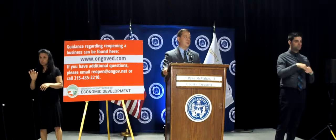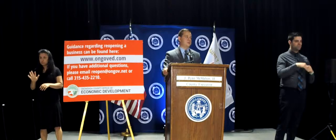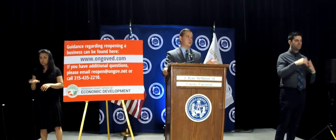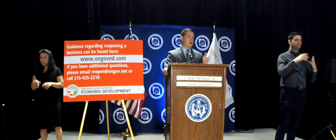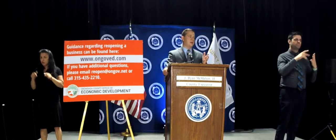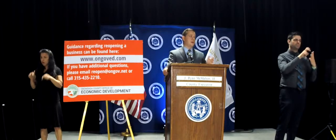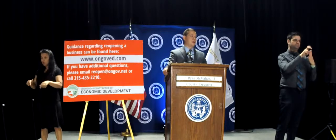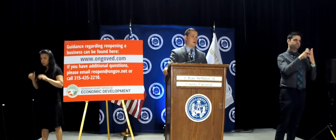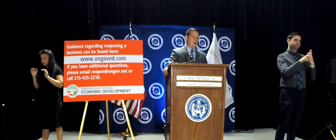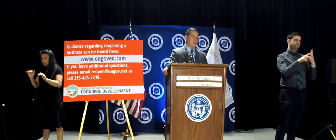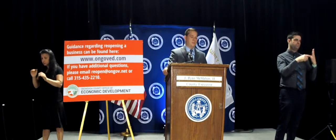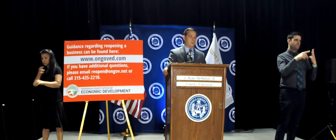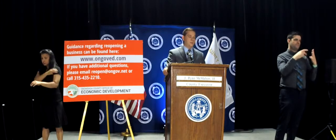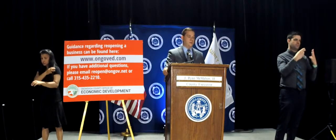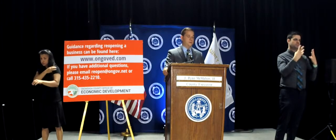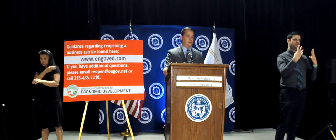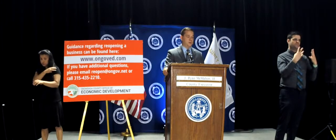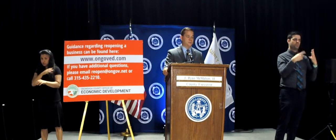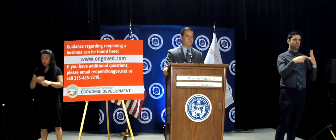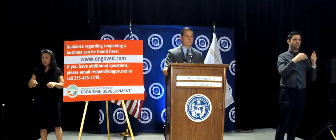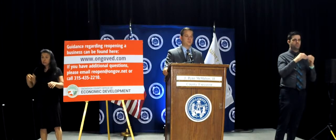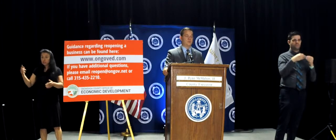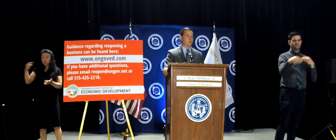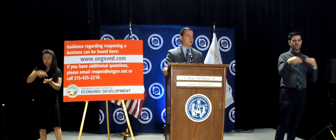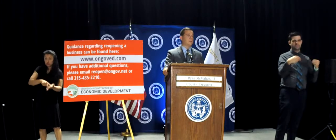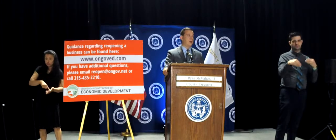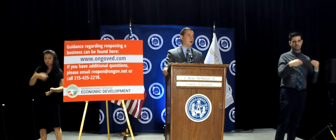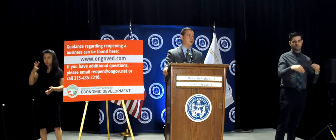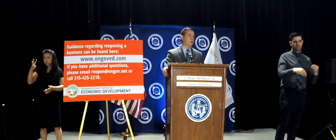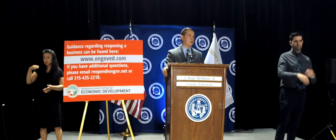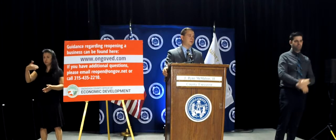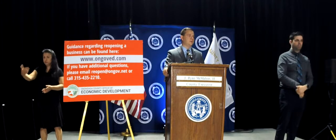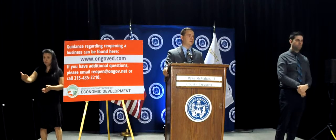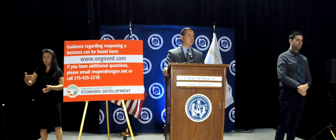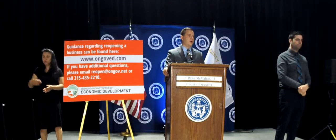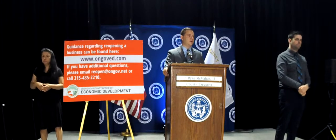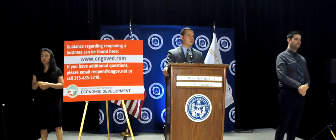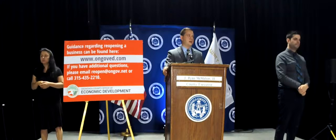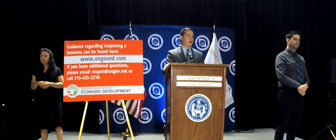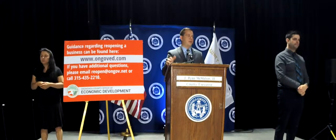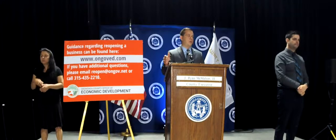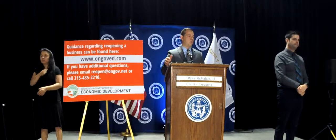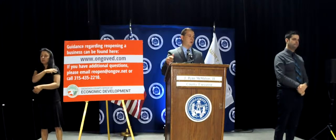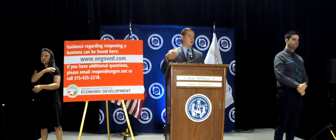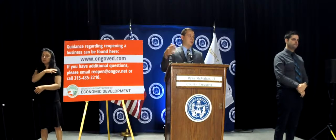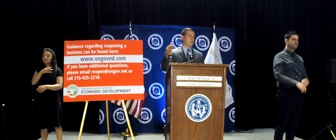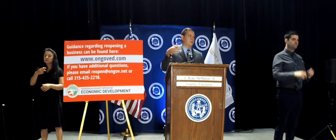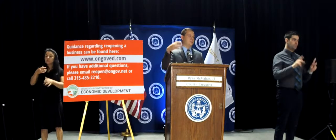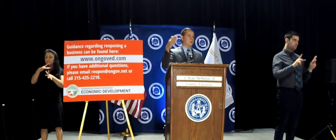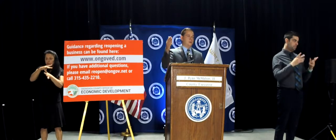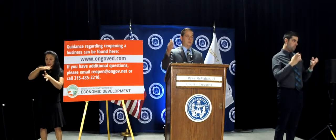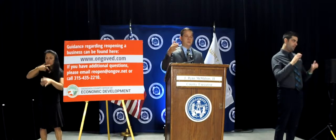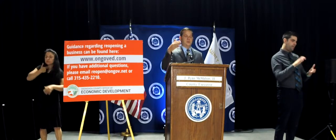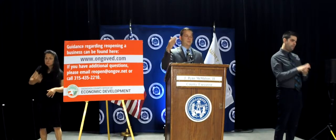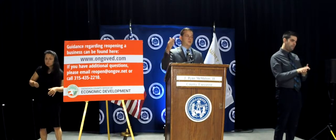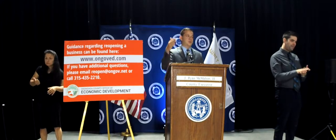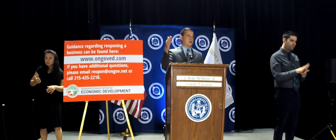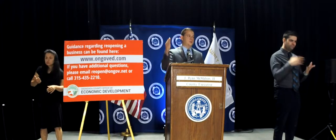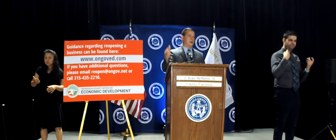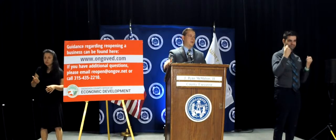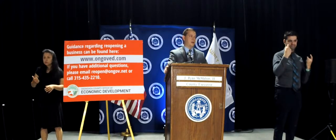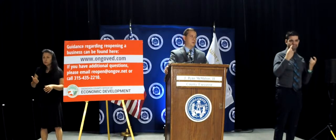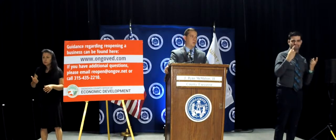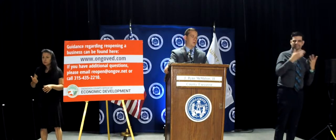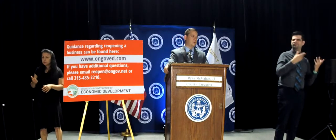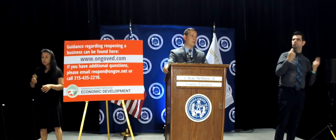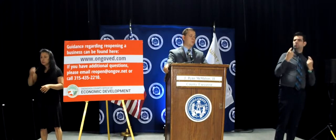you can, so that these folks getting married can understand how that would work. The receptions can